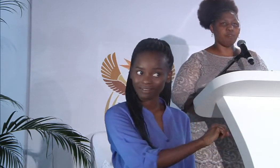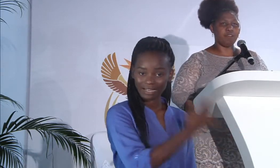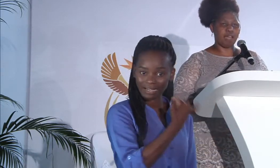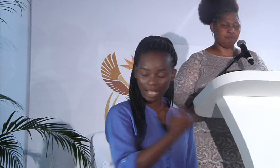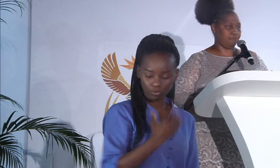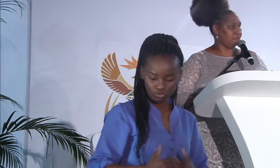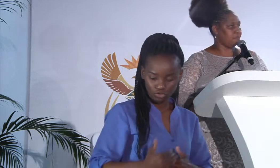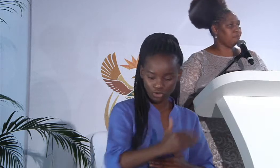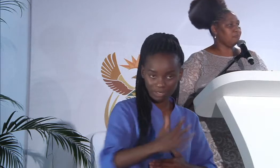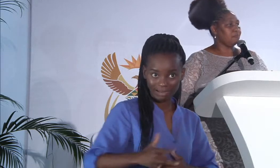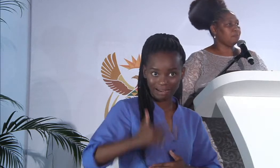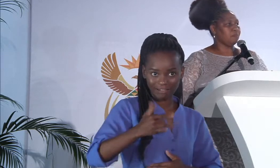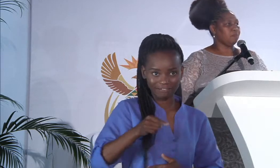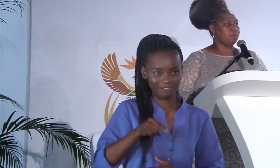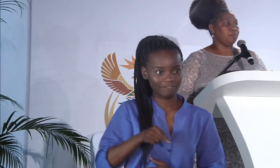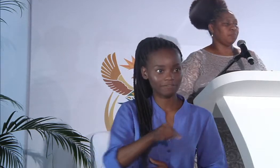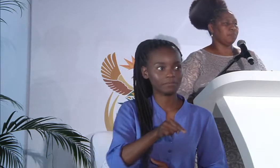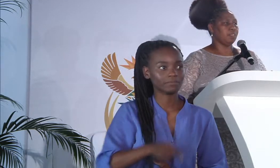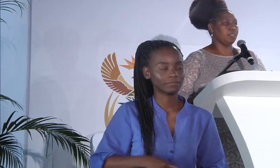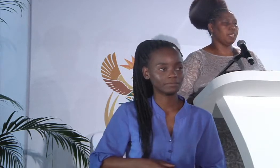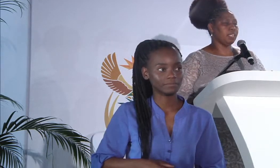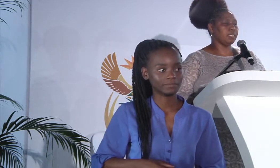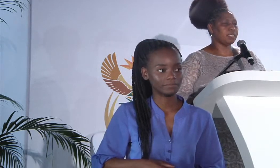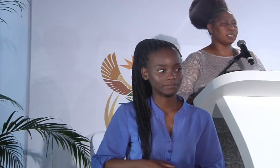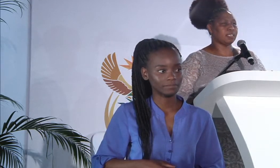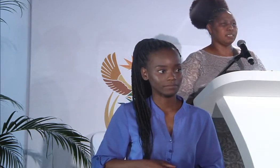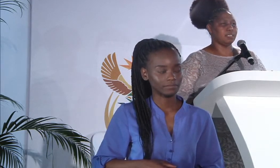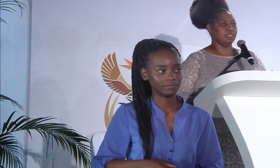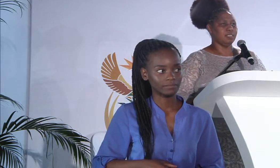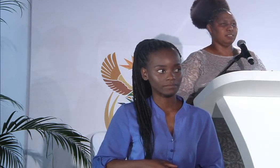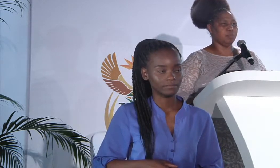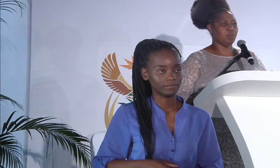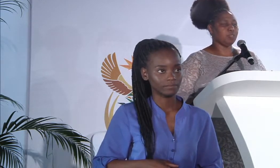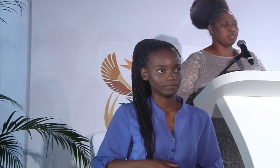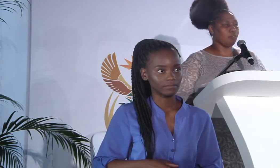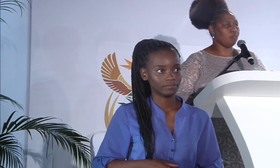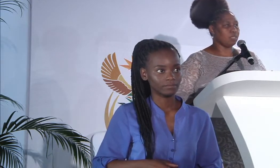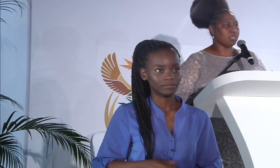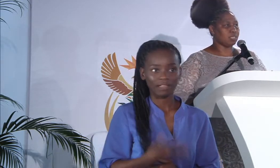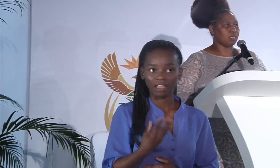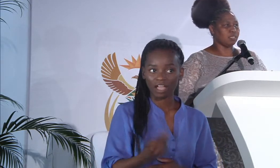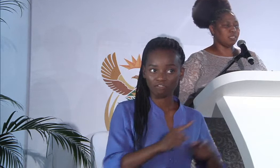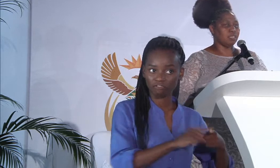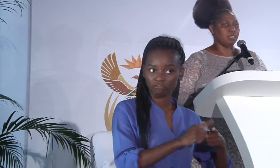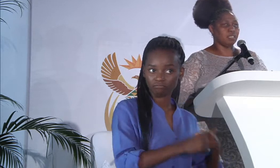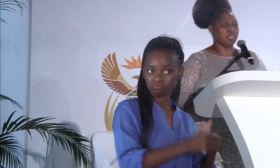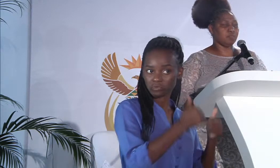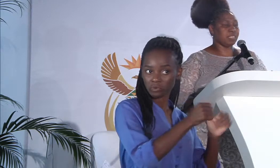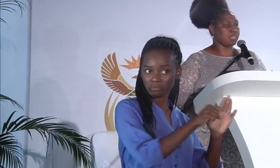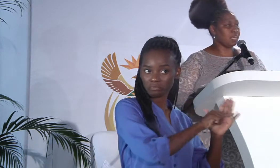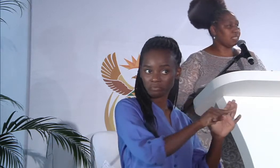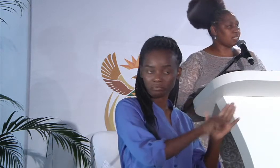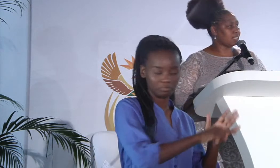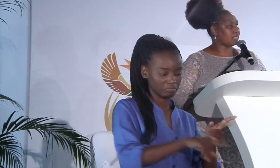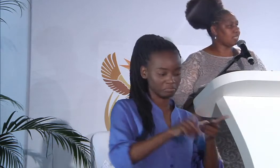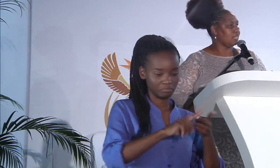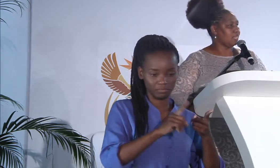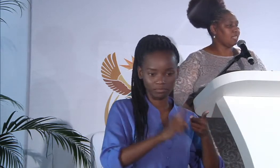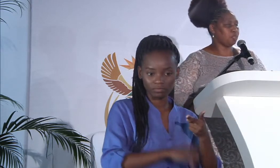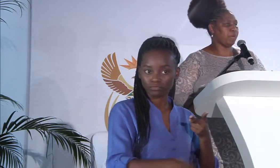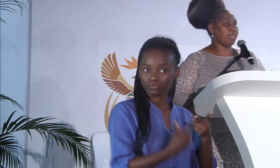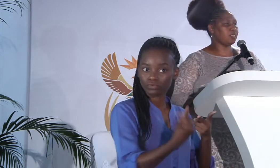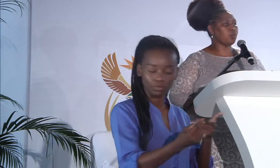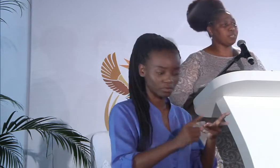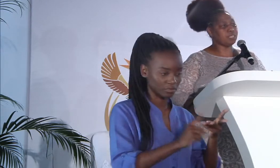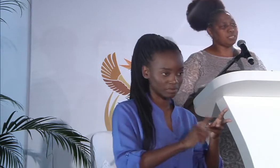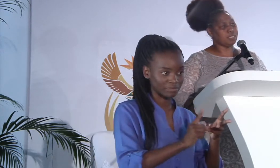of life, there is pros and cons, there's mistakes, there's